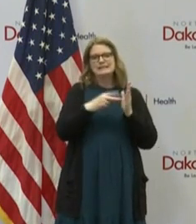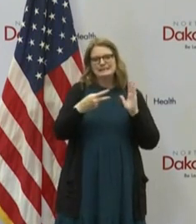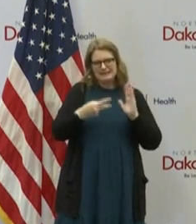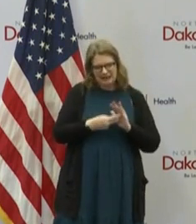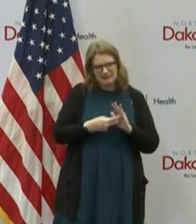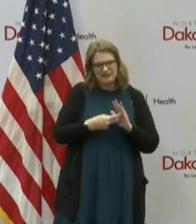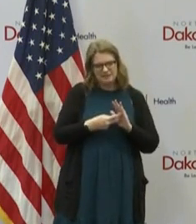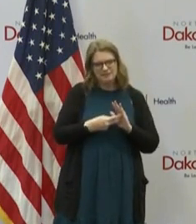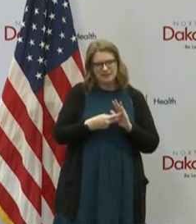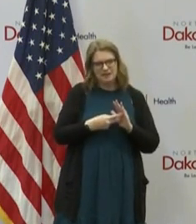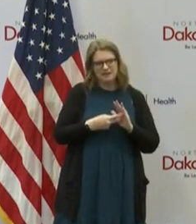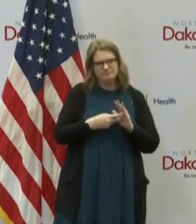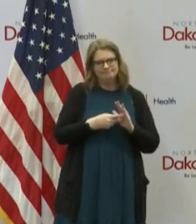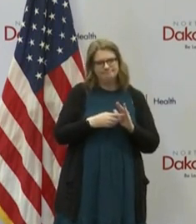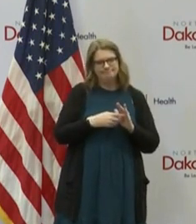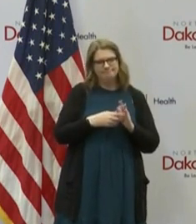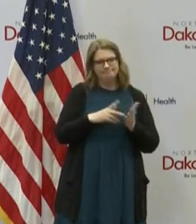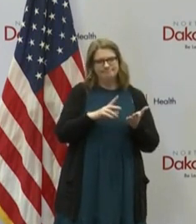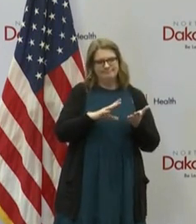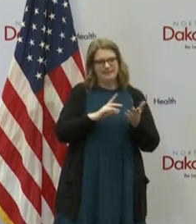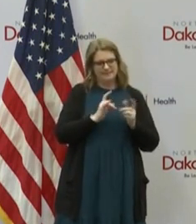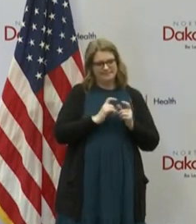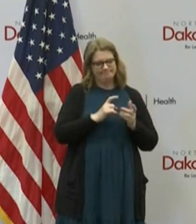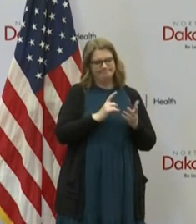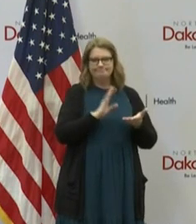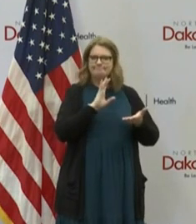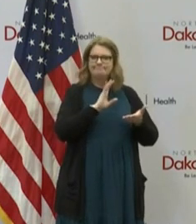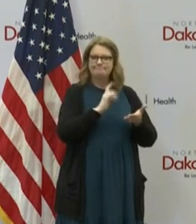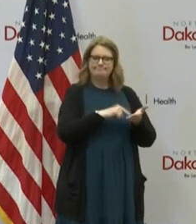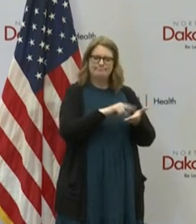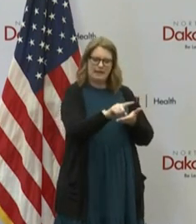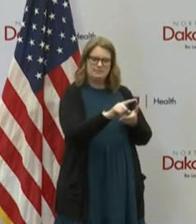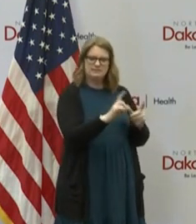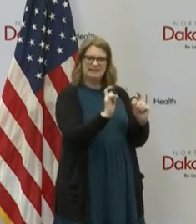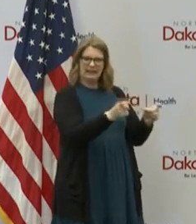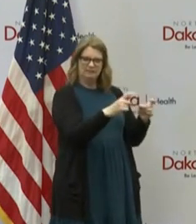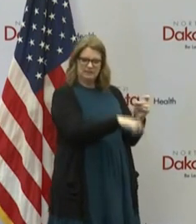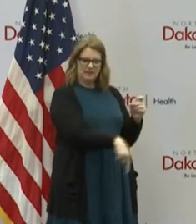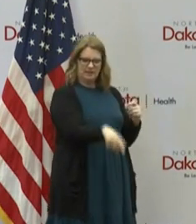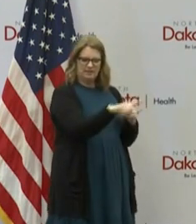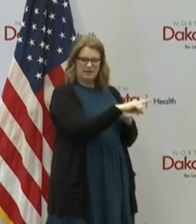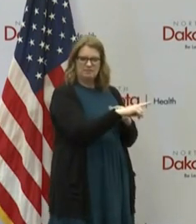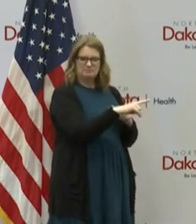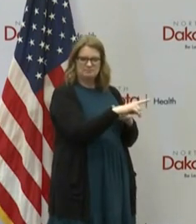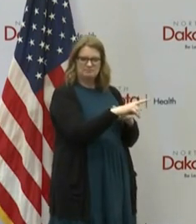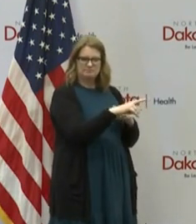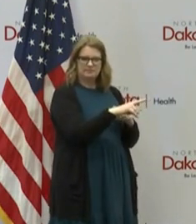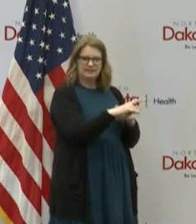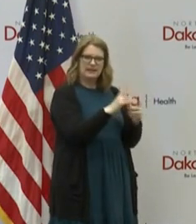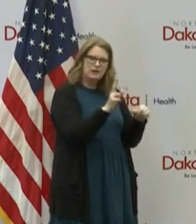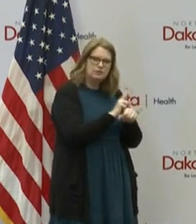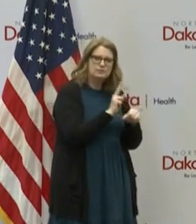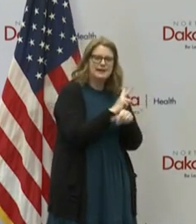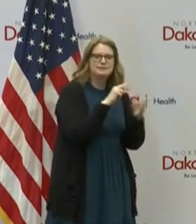relief makes its way to our North Dakota citizens as it was meant to be. Next is